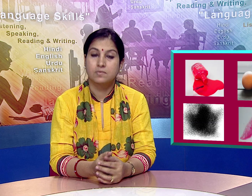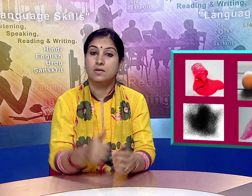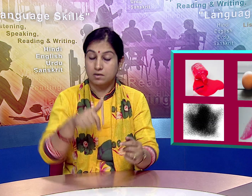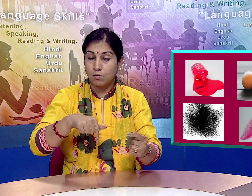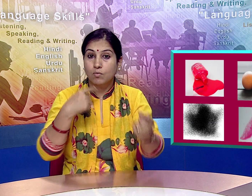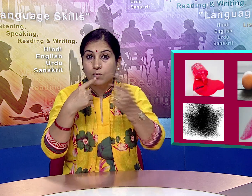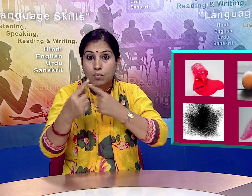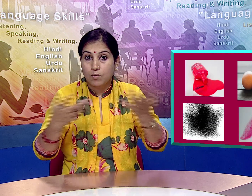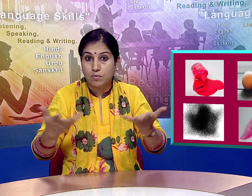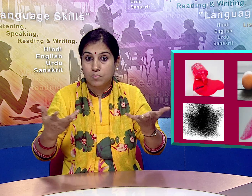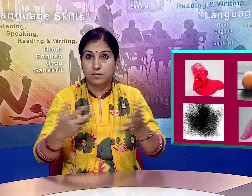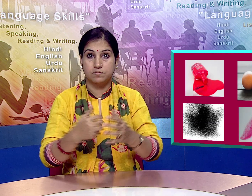Now we will discuss